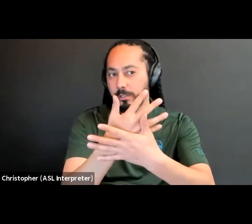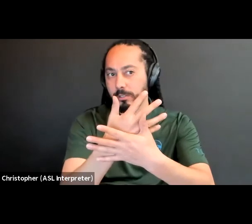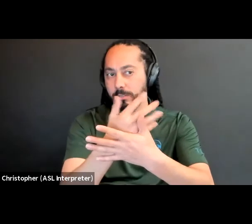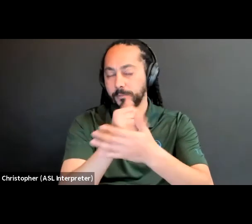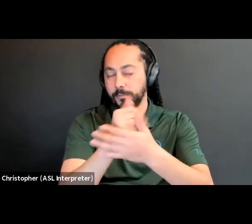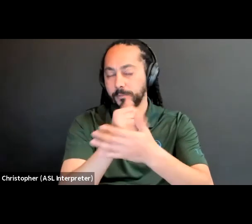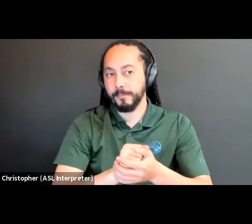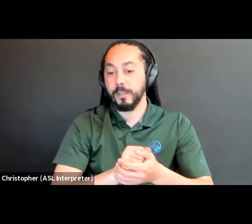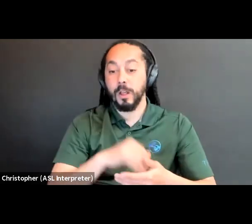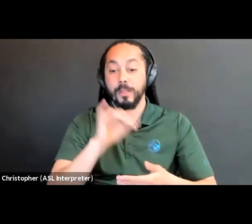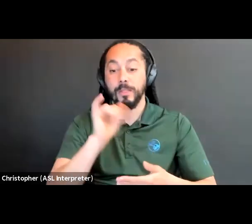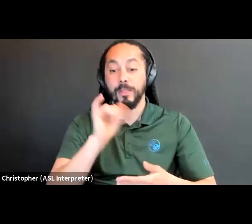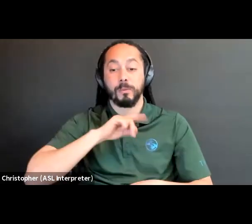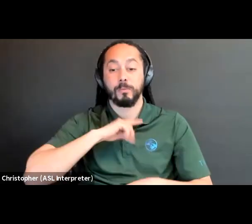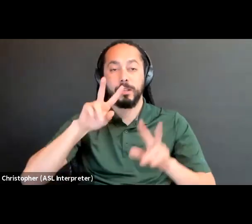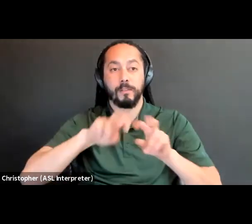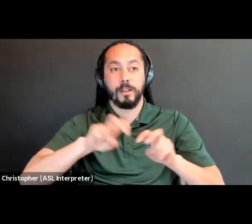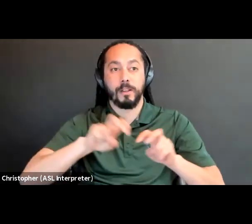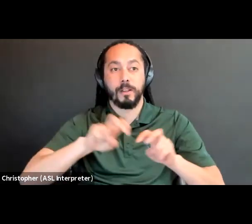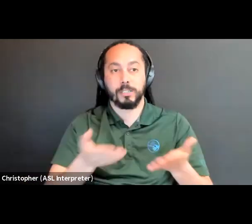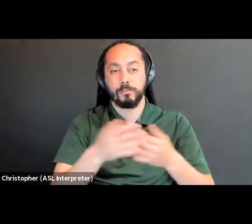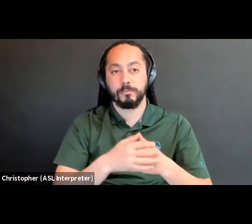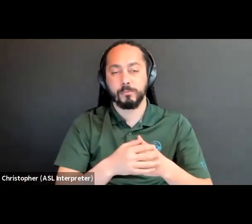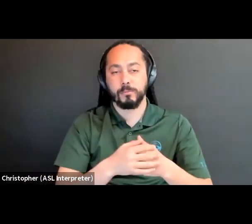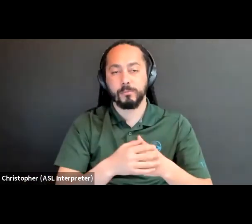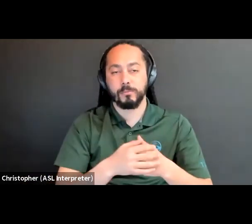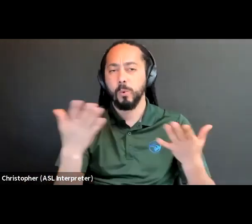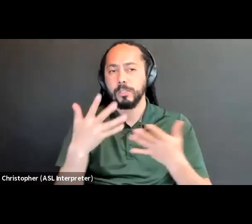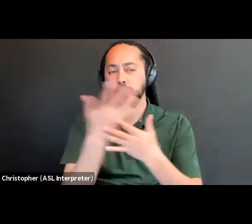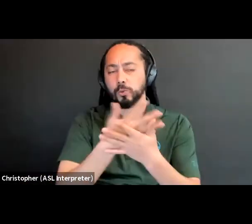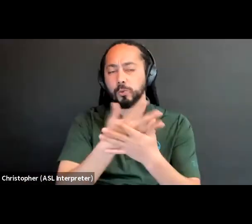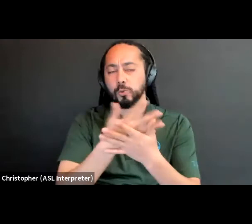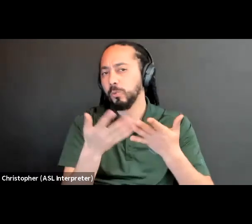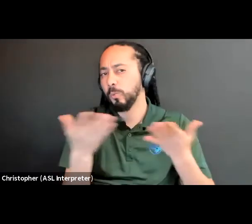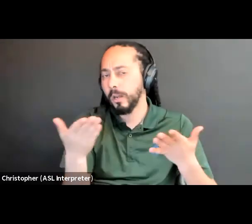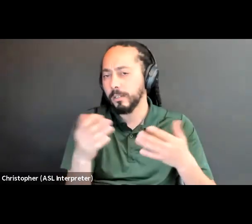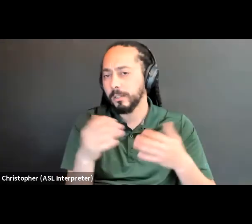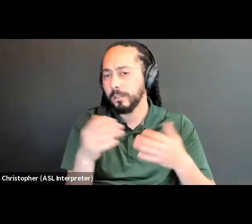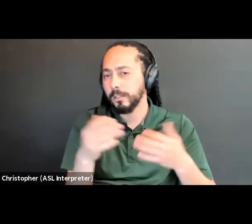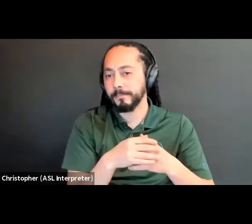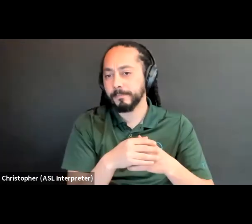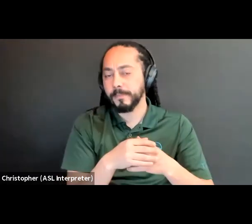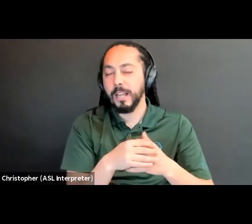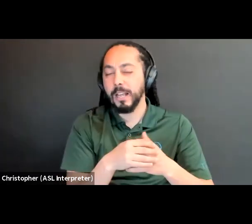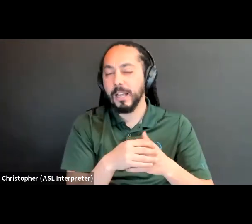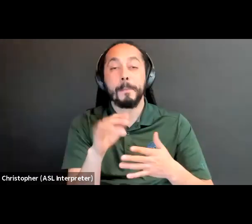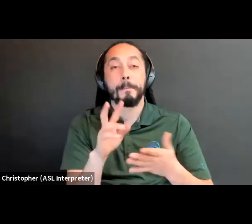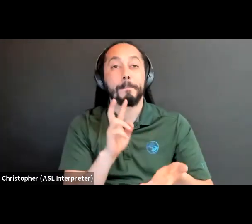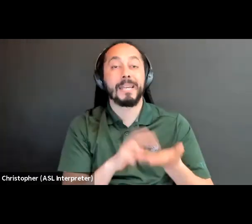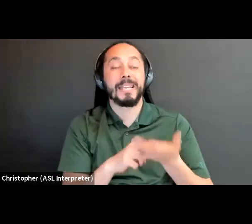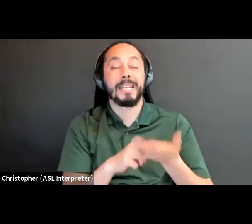look at here. So what is screening? Basically, screening is simply a routine process